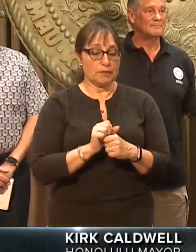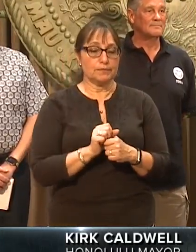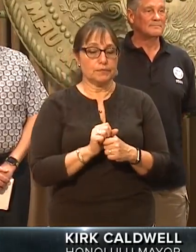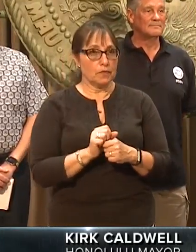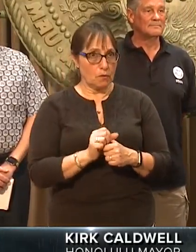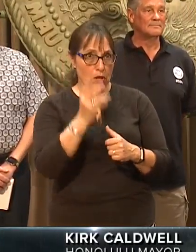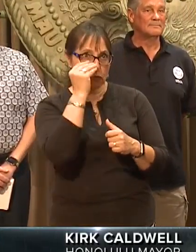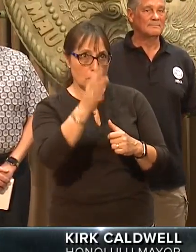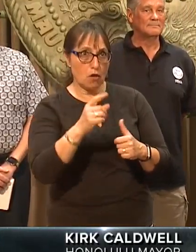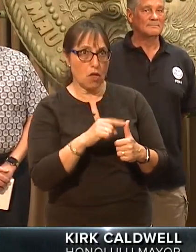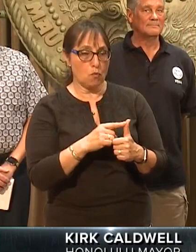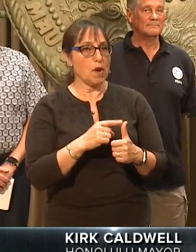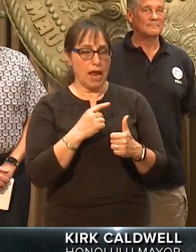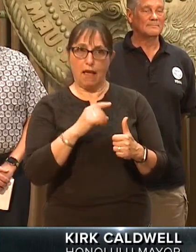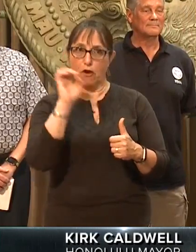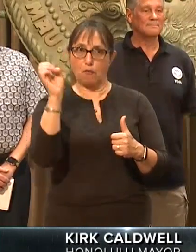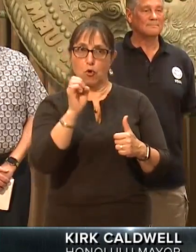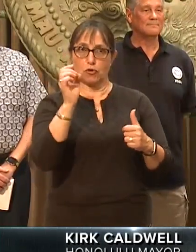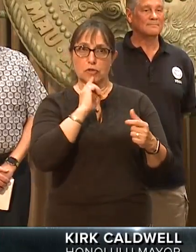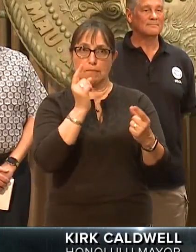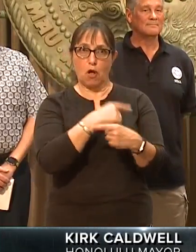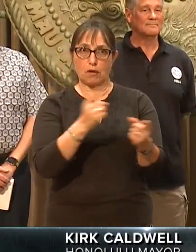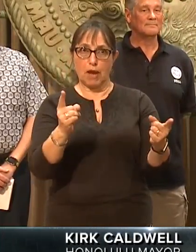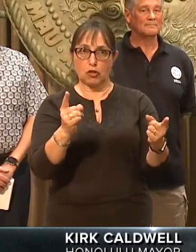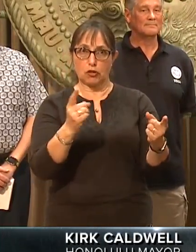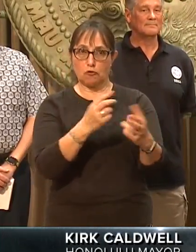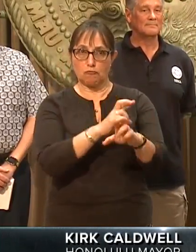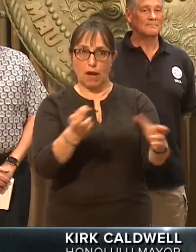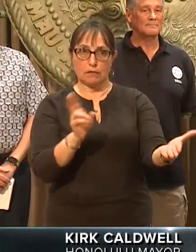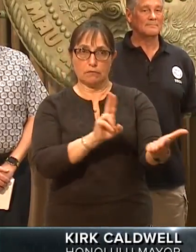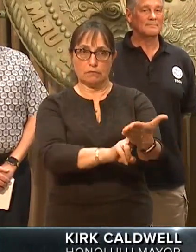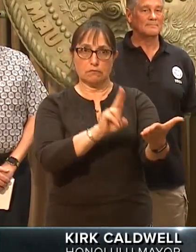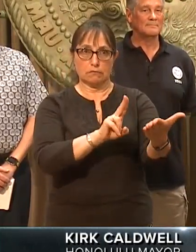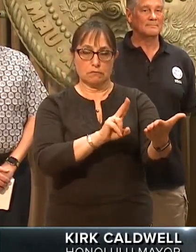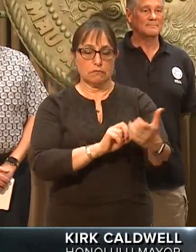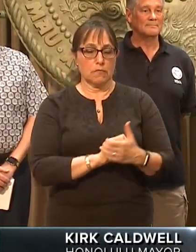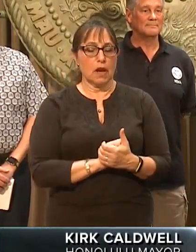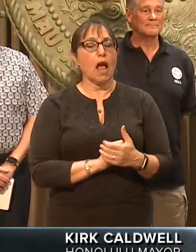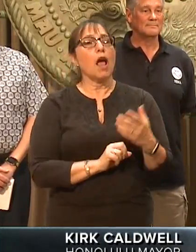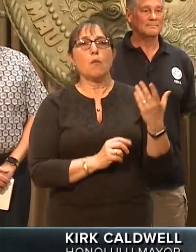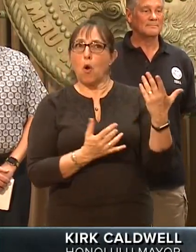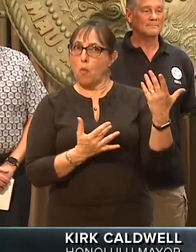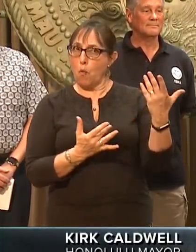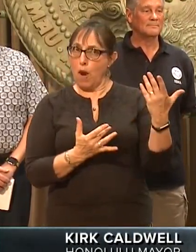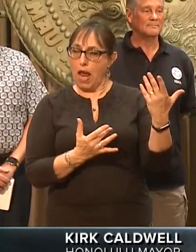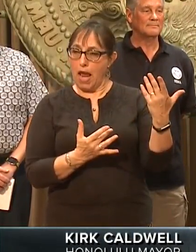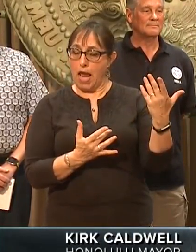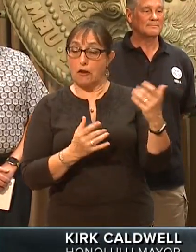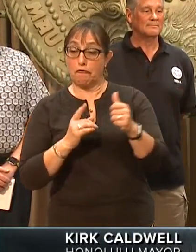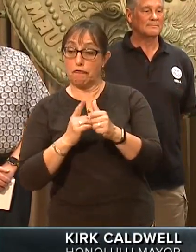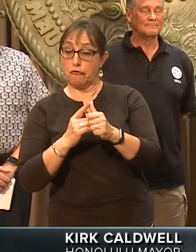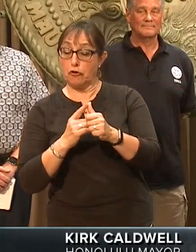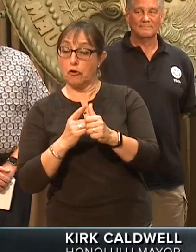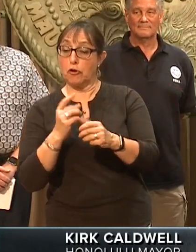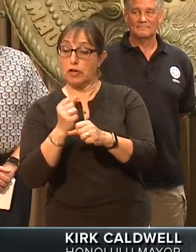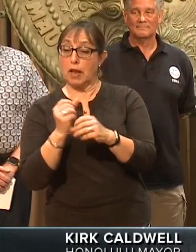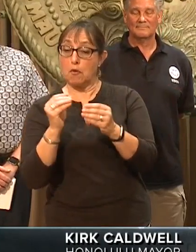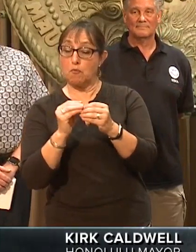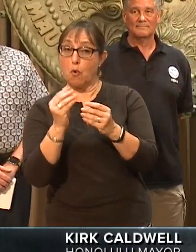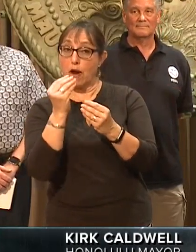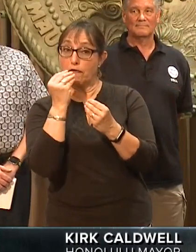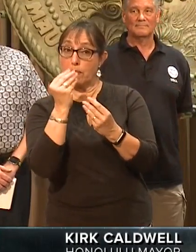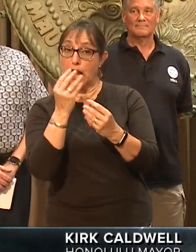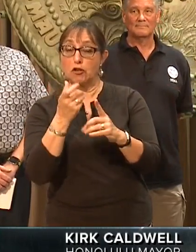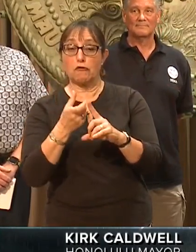an emergency proclamation drafted and ready to sign. We're going to withhold doing so until we get more information at our